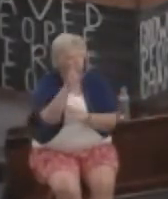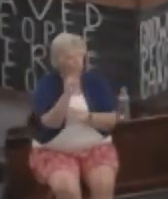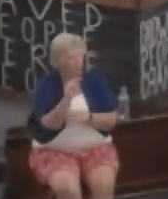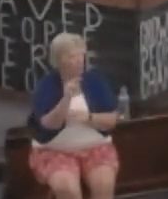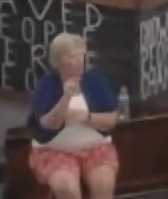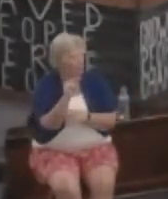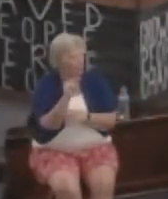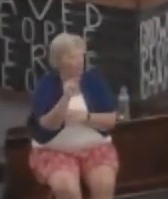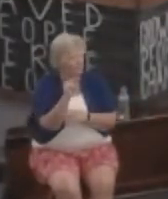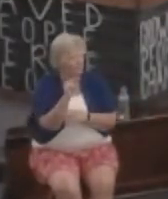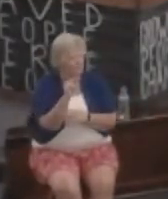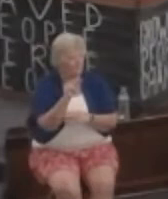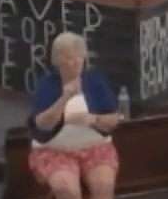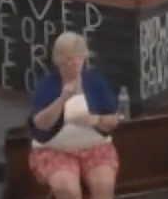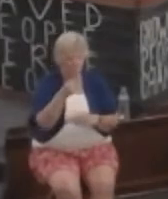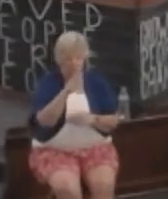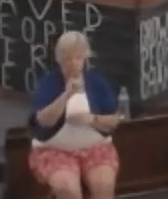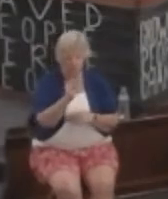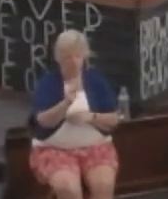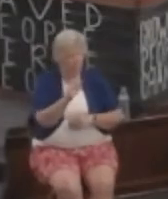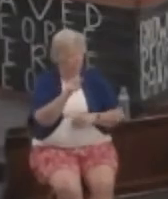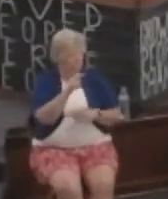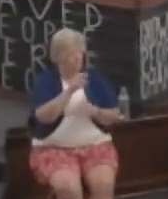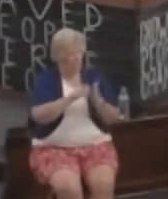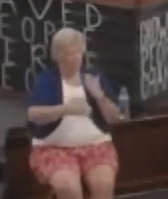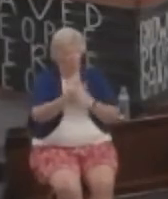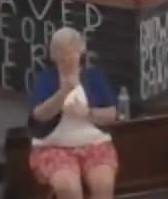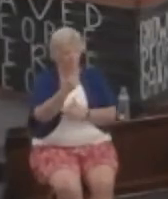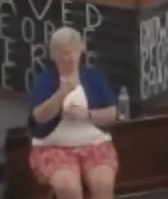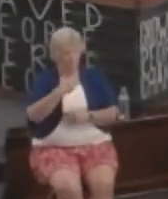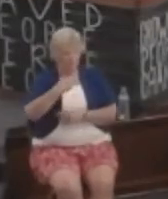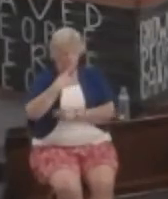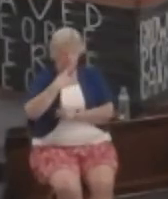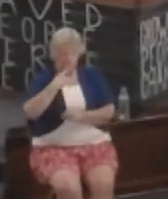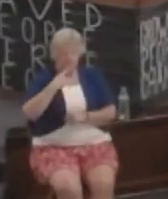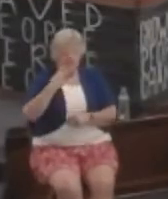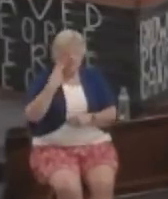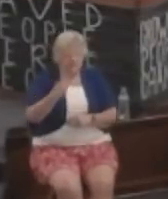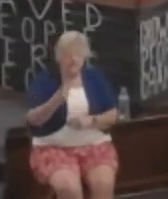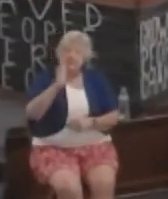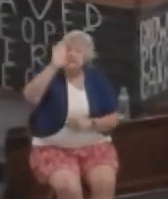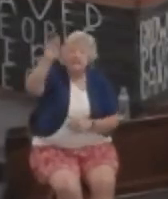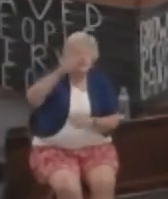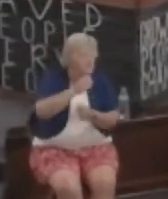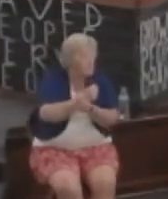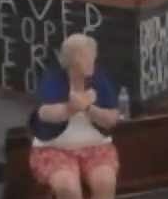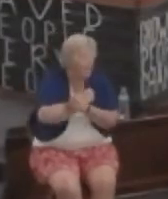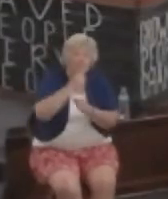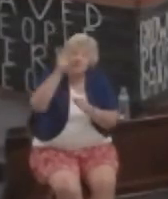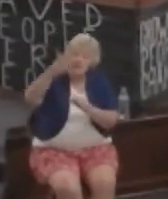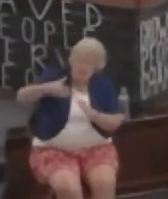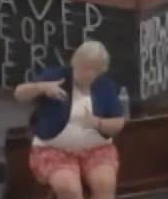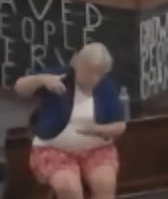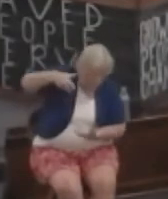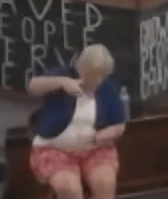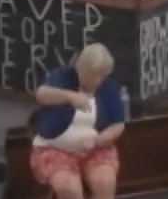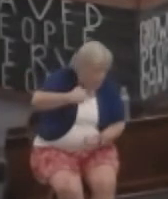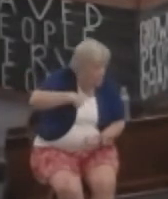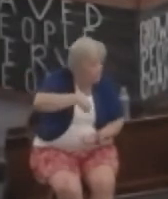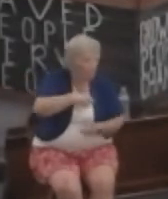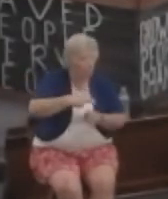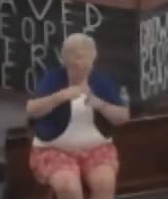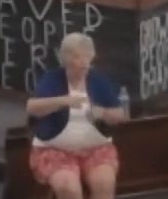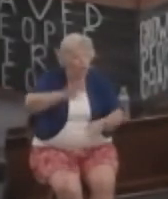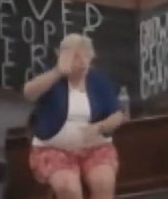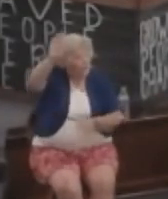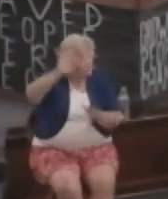us in 1 John 3:1 through 2. "See what great love the Father has lavished on us, that we should be called